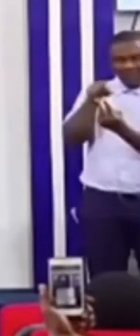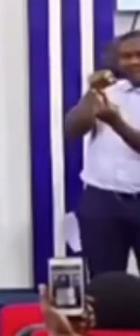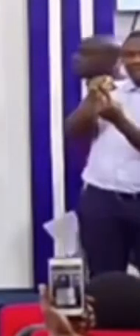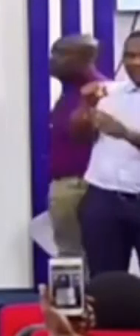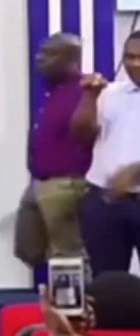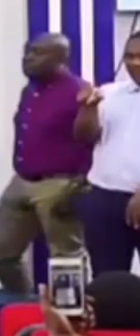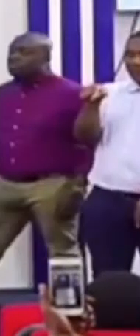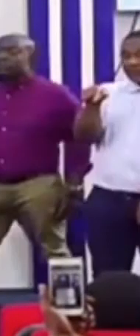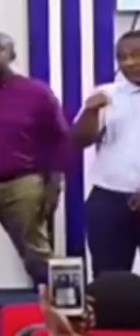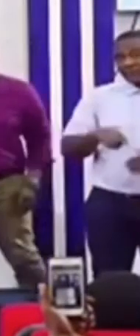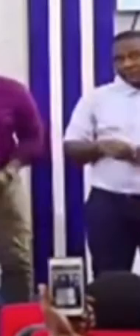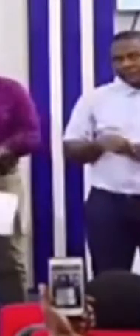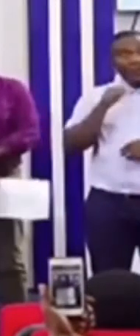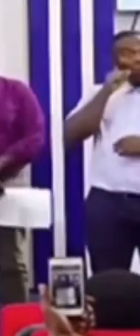is